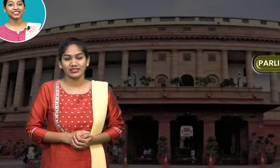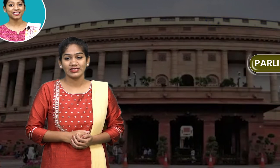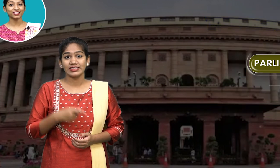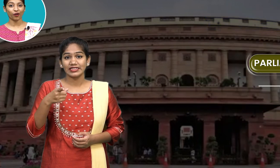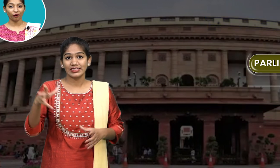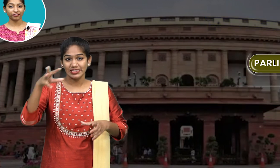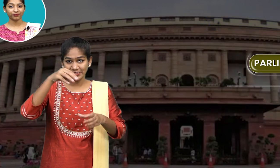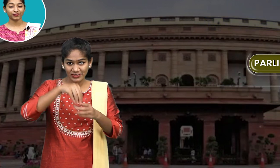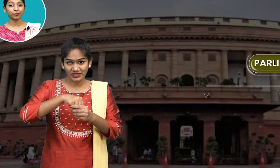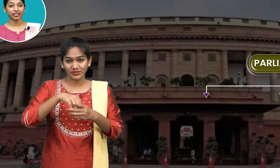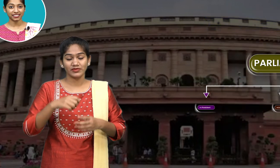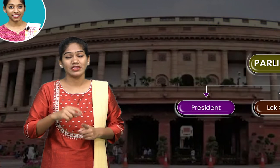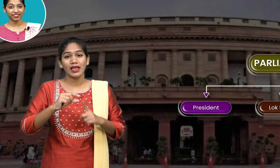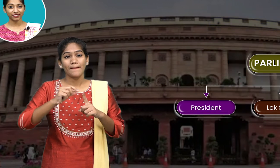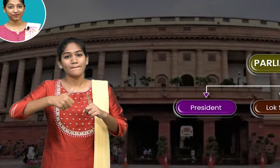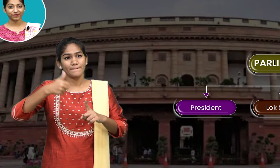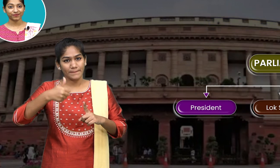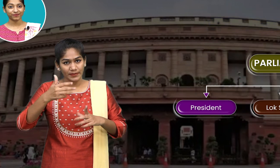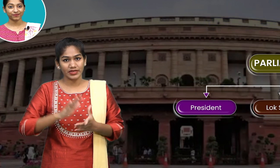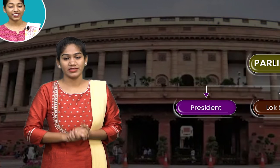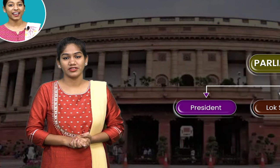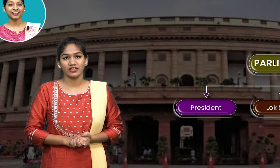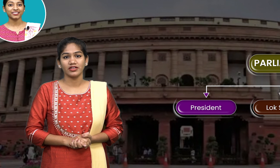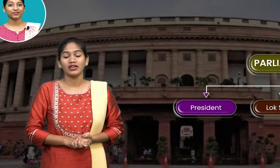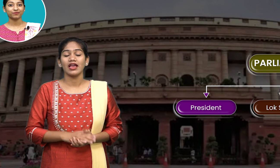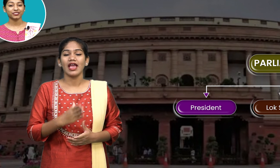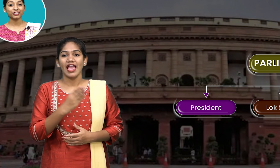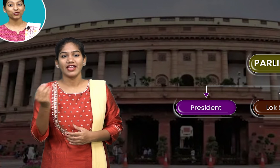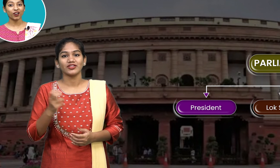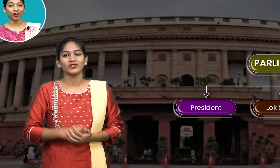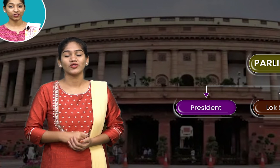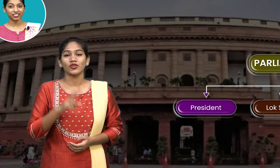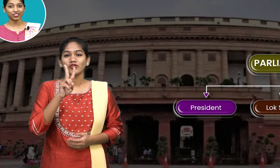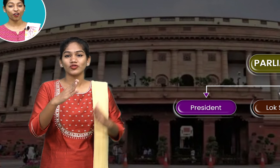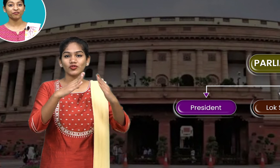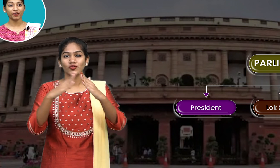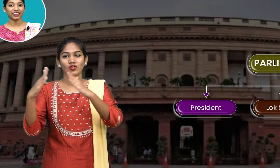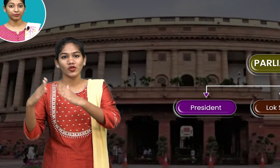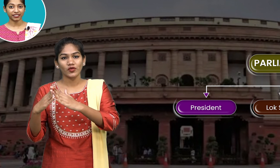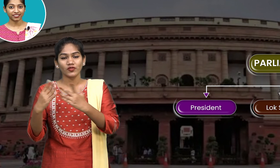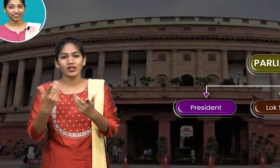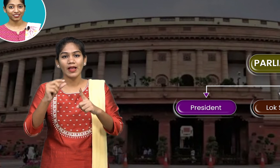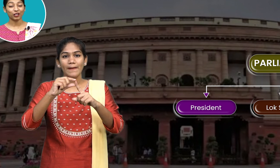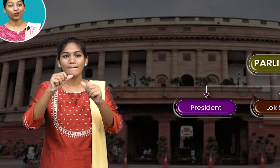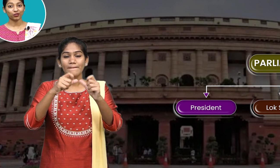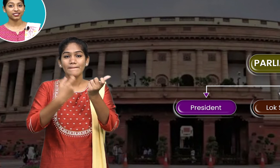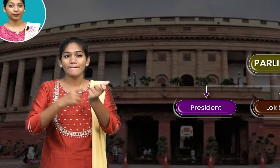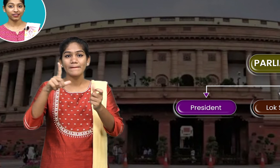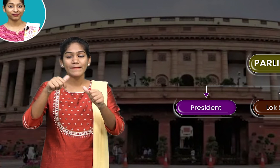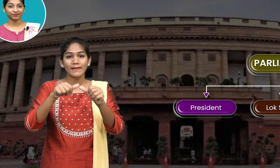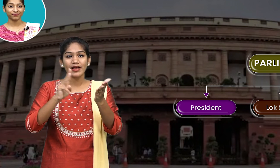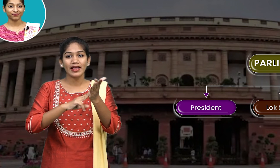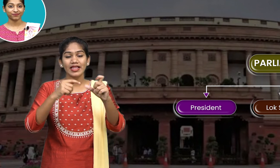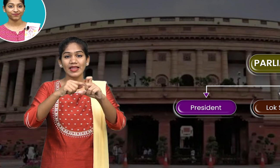It consists of the President and the two houses of Parliament, Lok